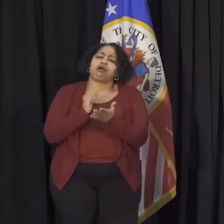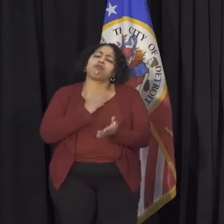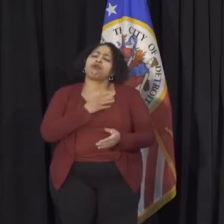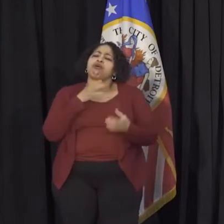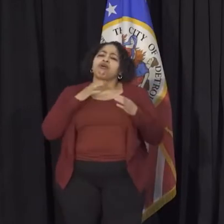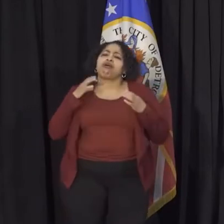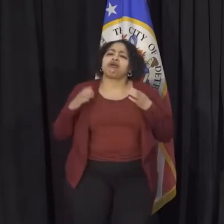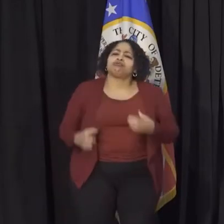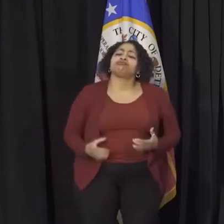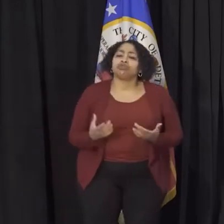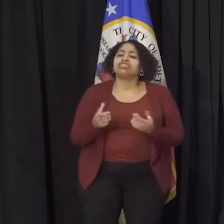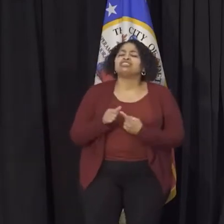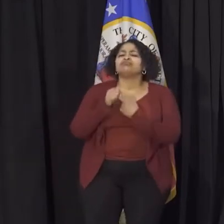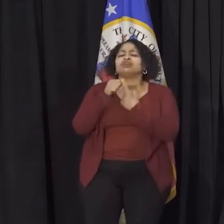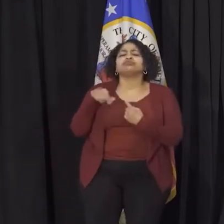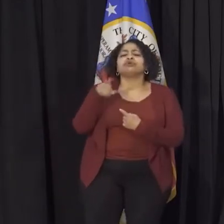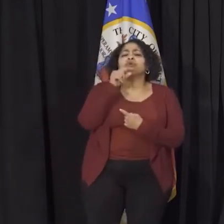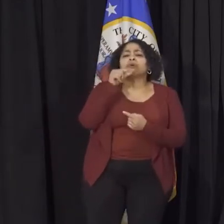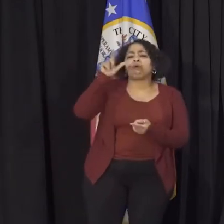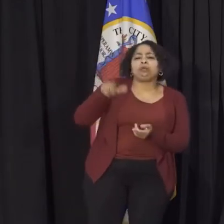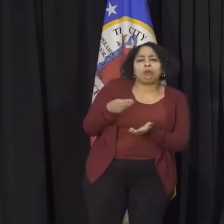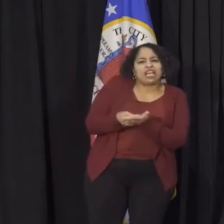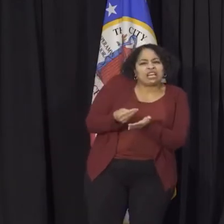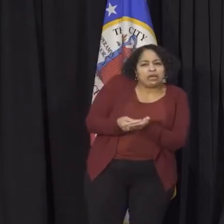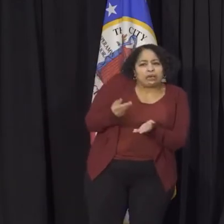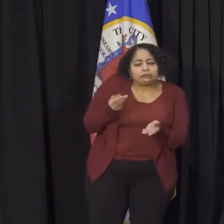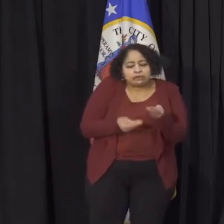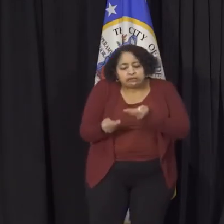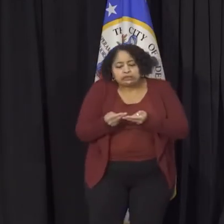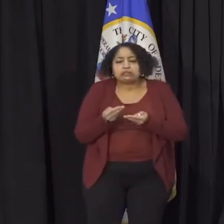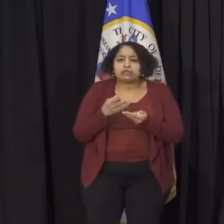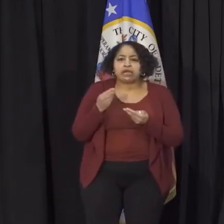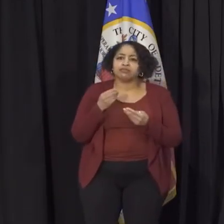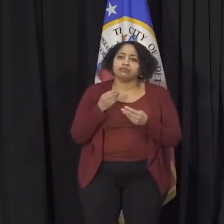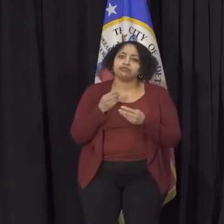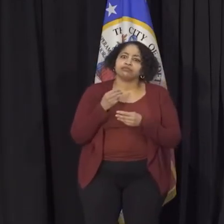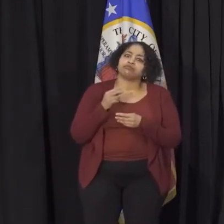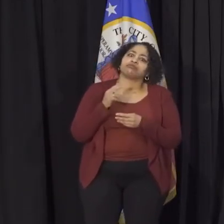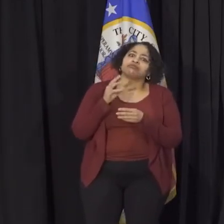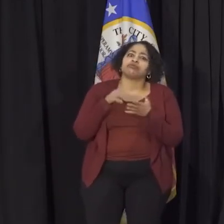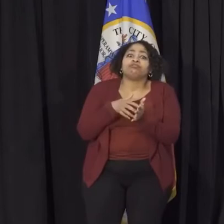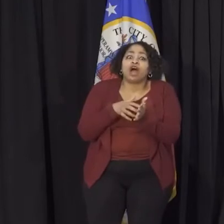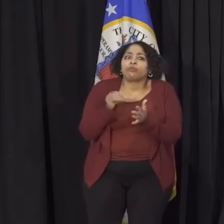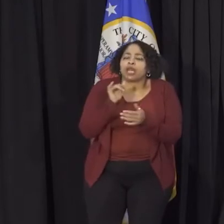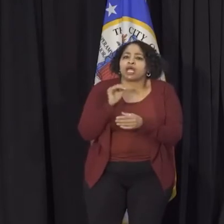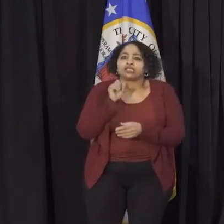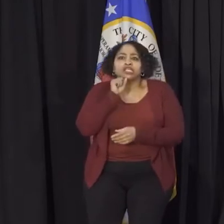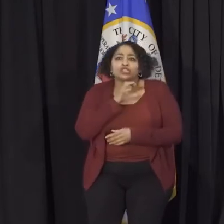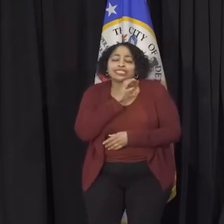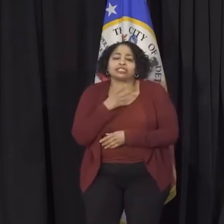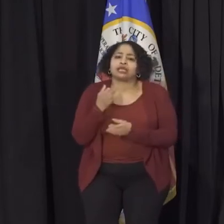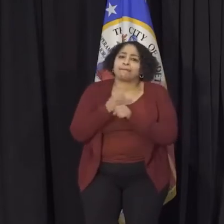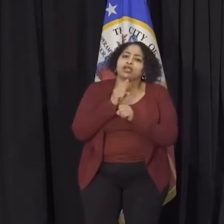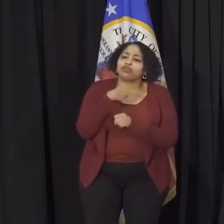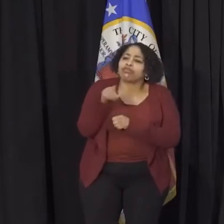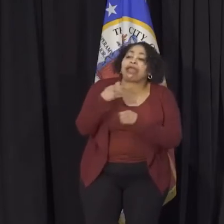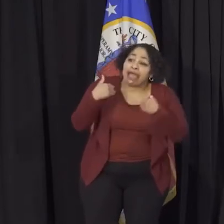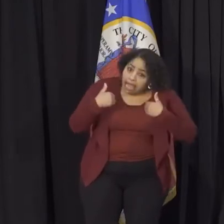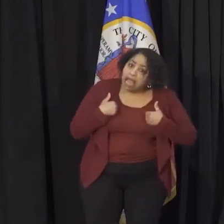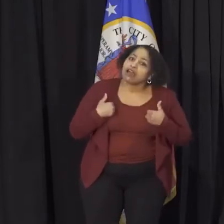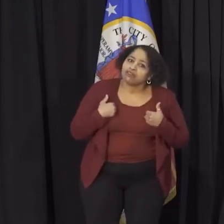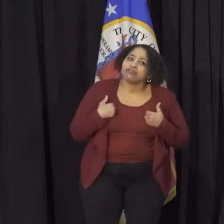our customers, especially those that are low income and vulnerable like seniors, to make sure that they had access to